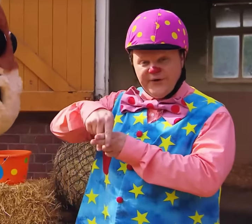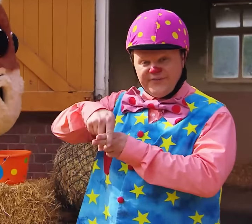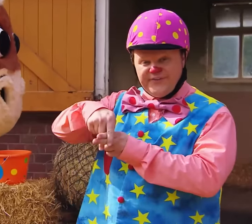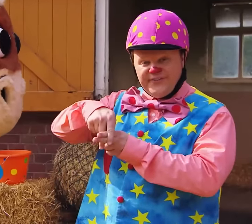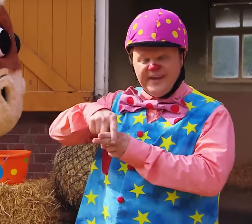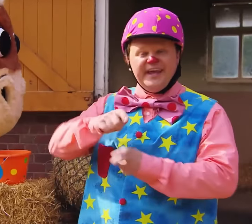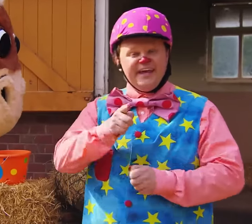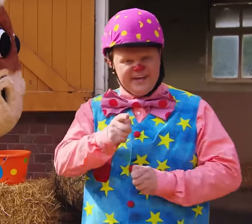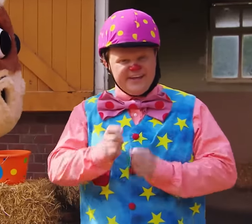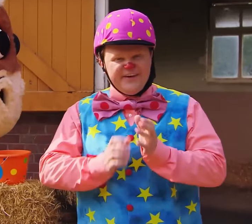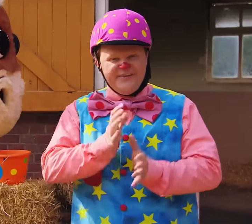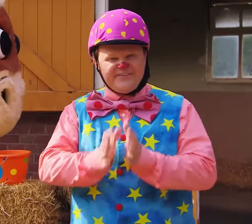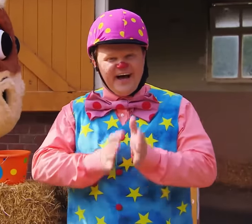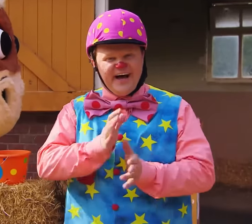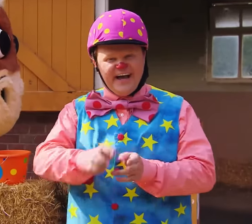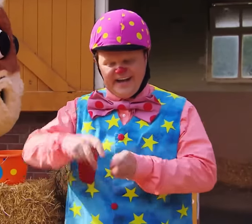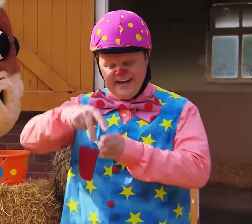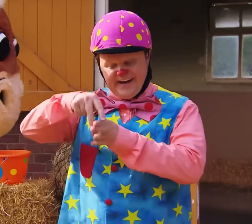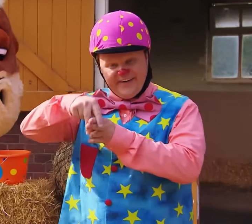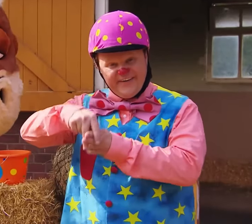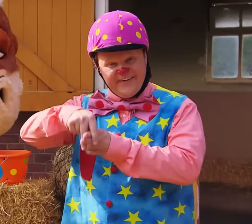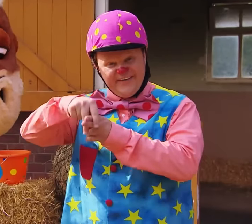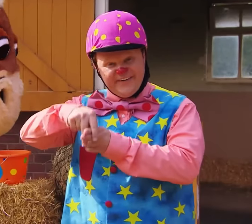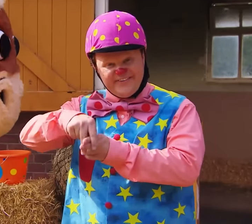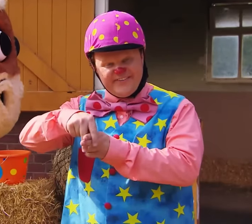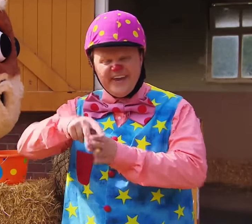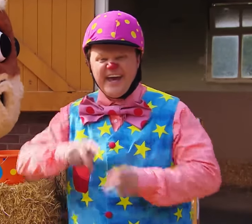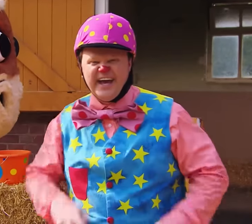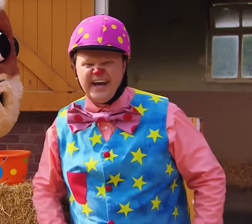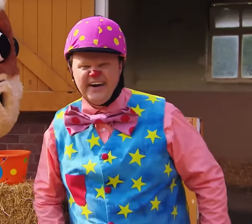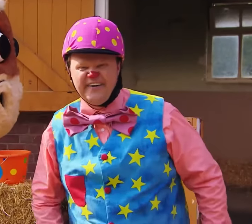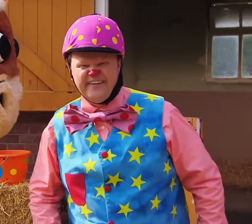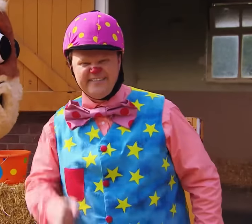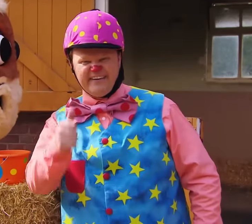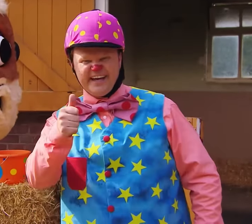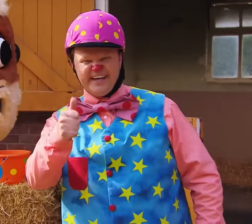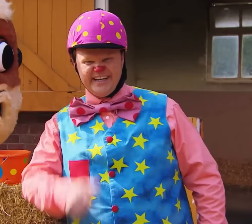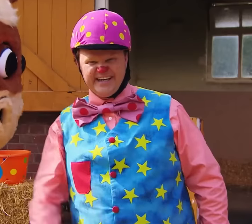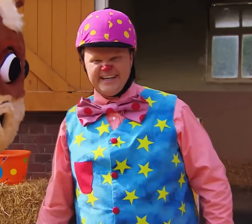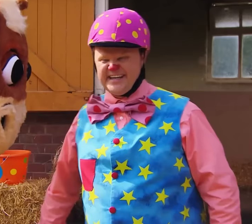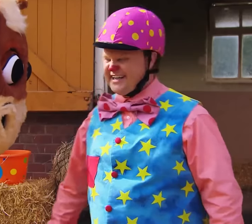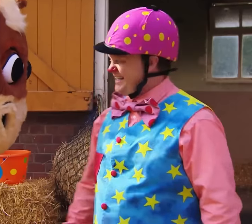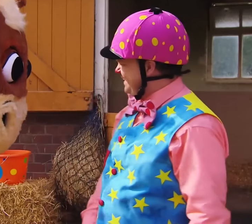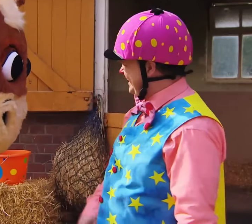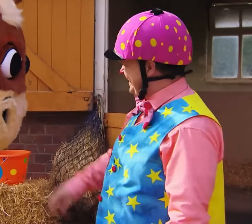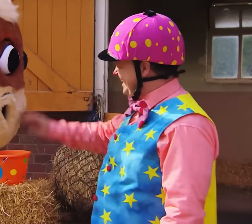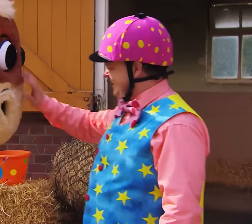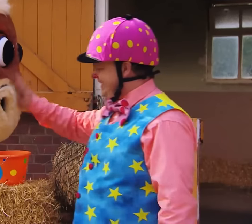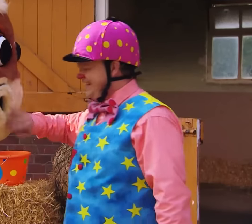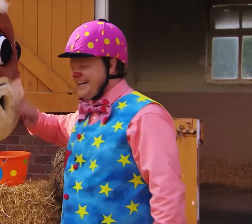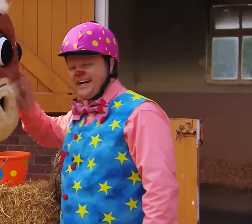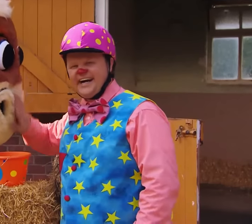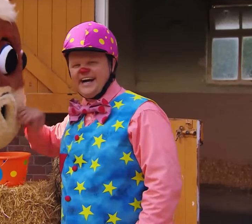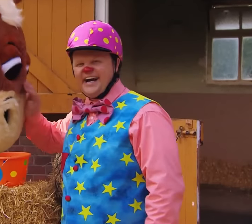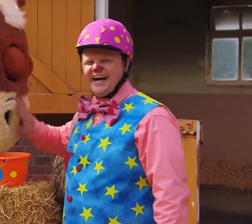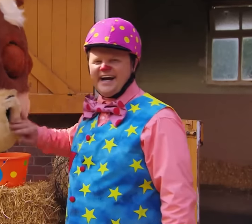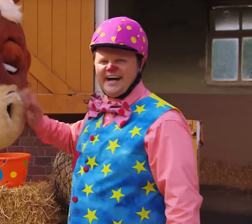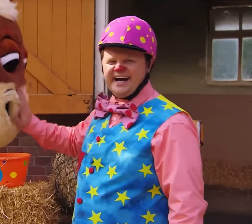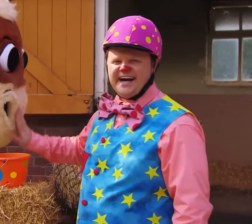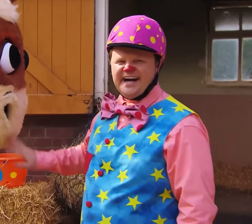Horse. You sign horse. Oh, very good. Thank you, Mr Tumble. You're our